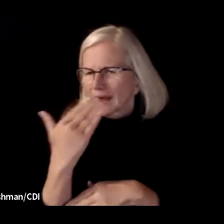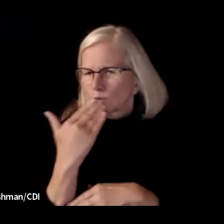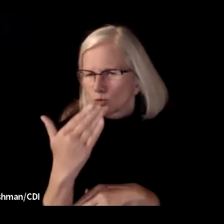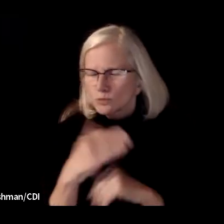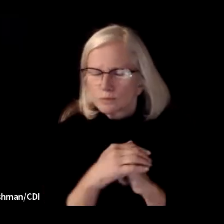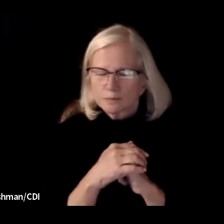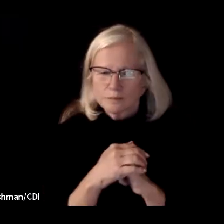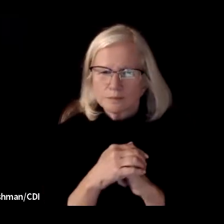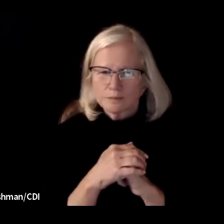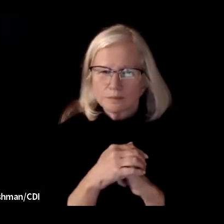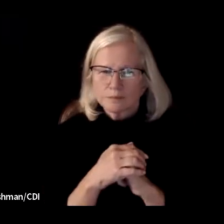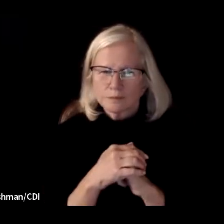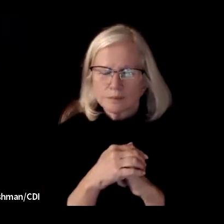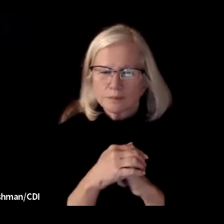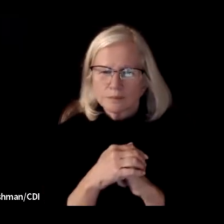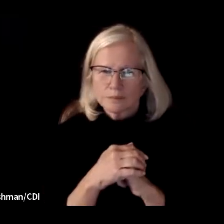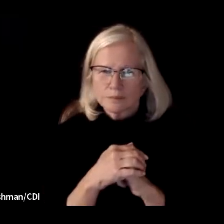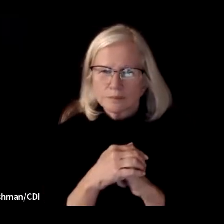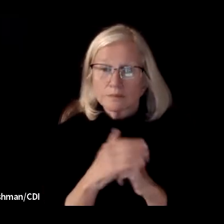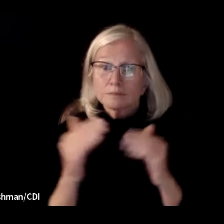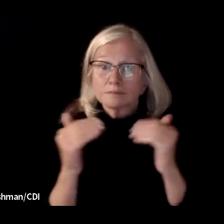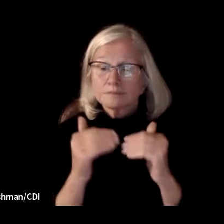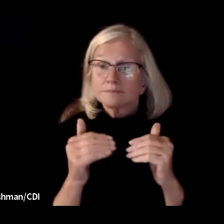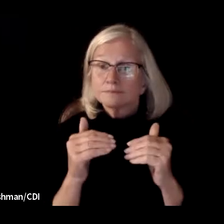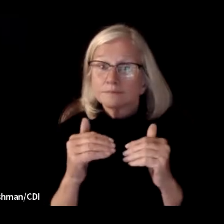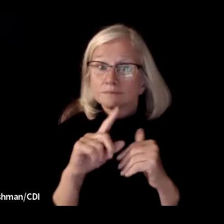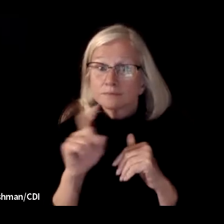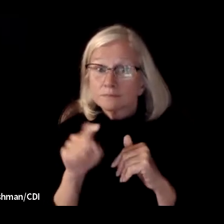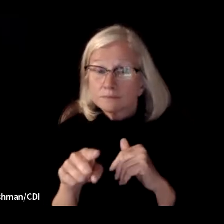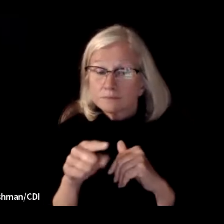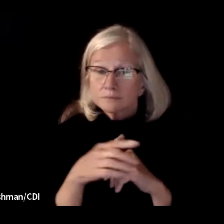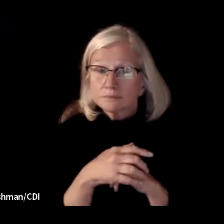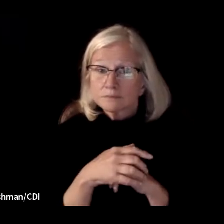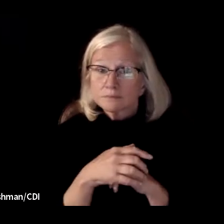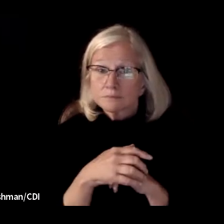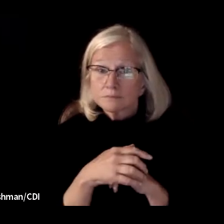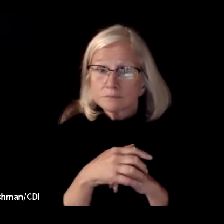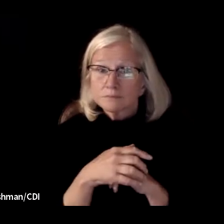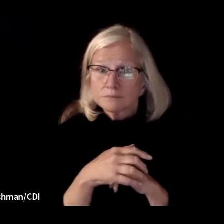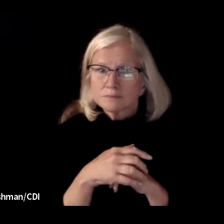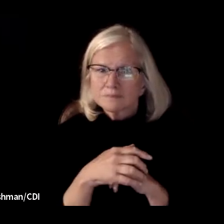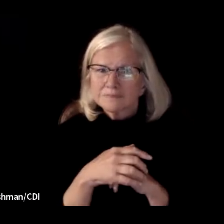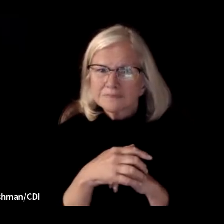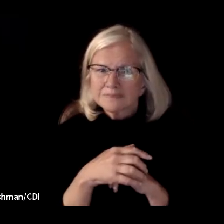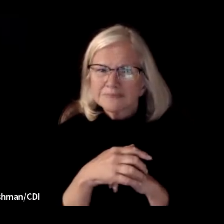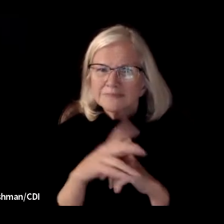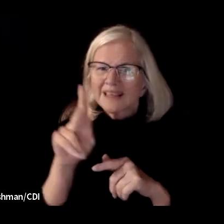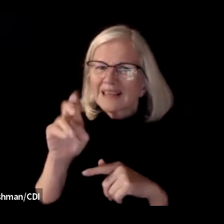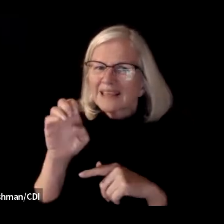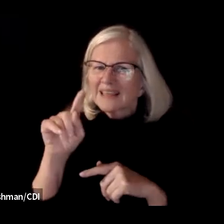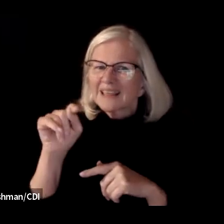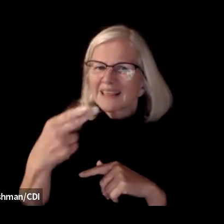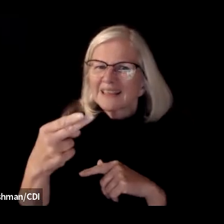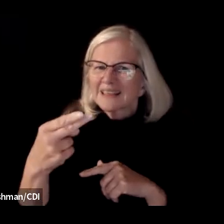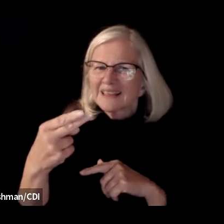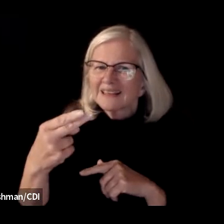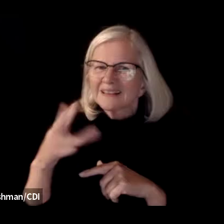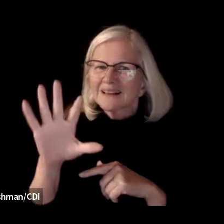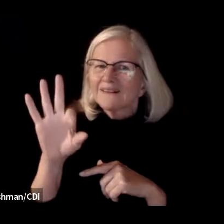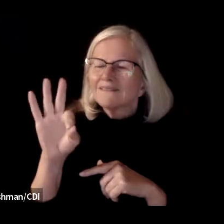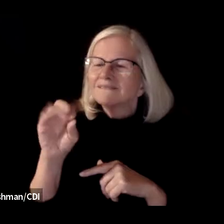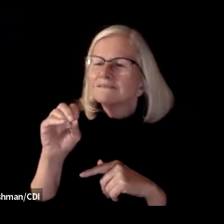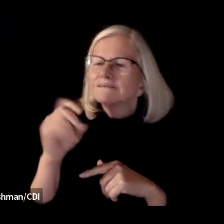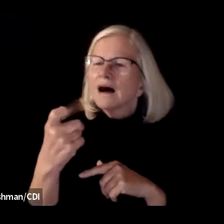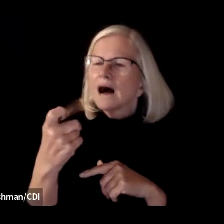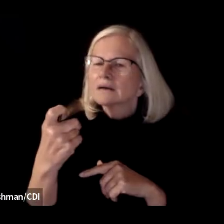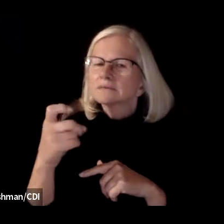Next question, we have Theo Keith with Fox 9. Your line is open. Hi, question for the